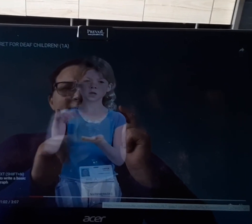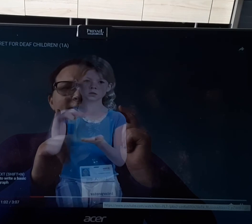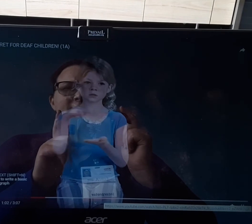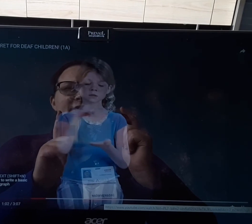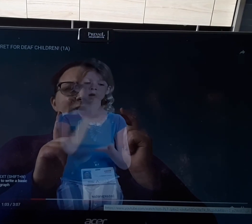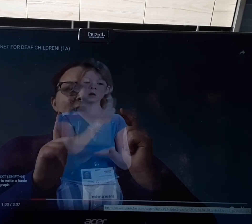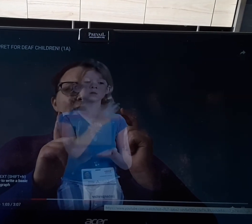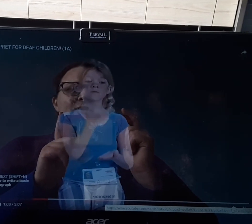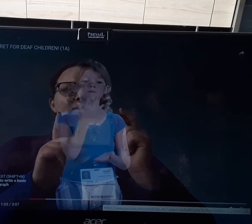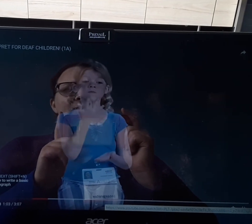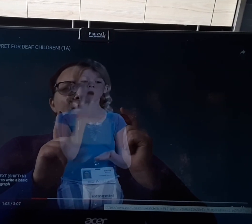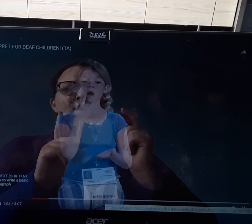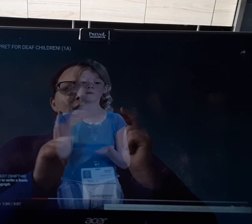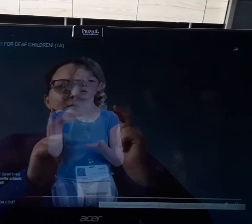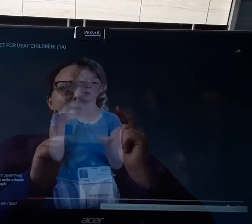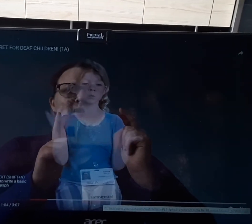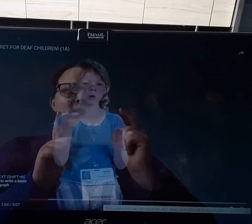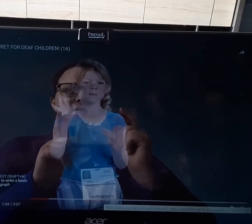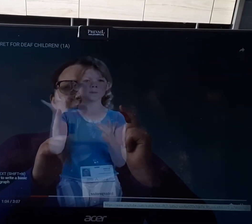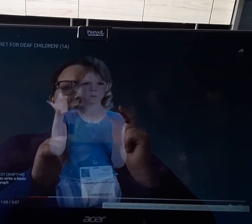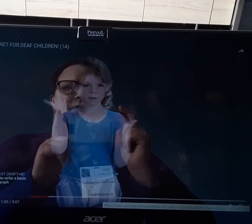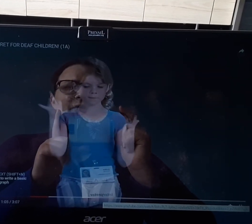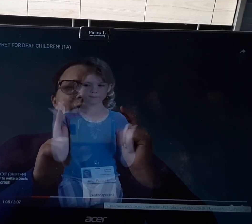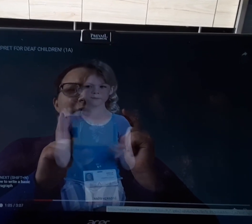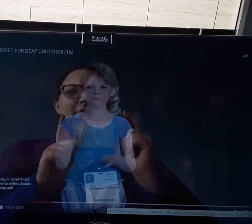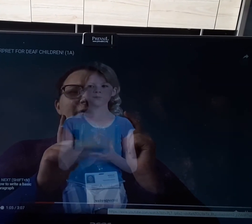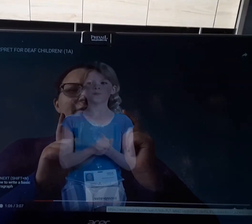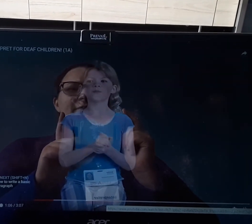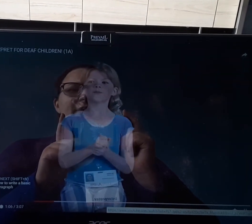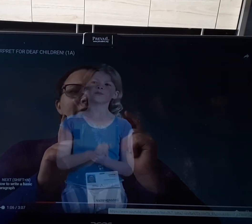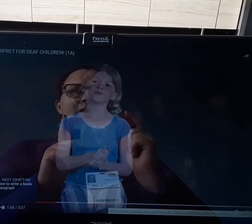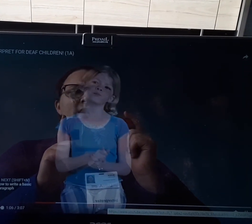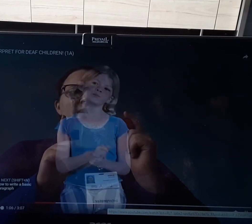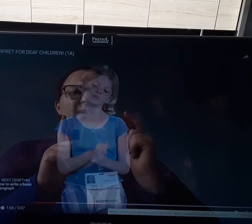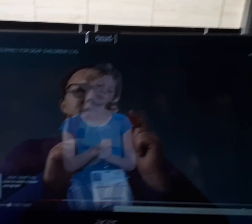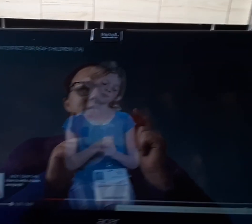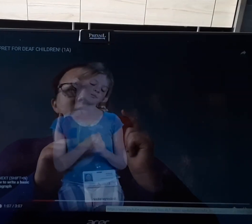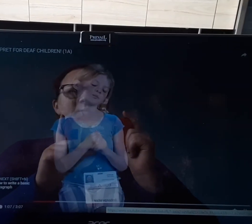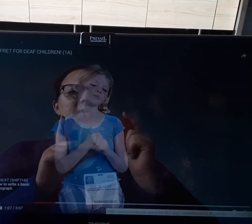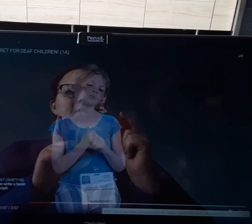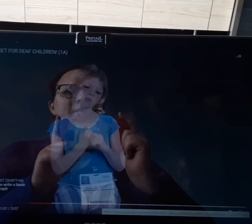She's the kind of girl who loved to dance, and her favorite kind of dance is twirling.